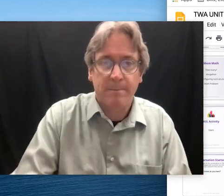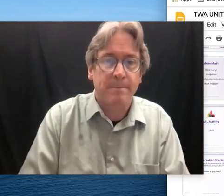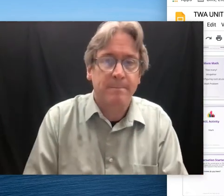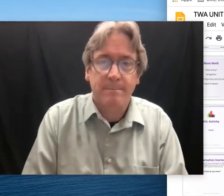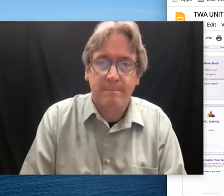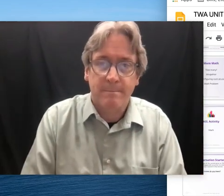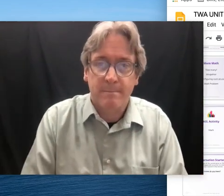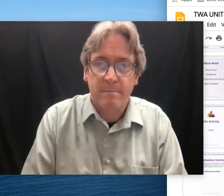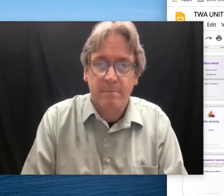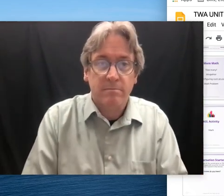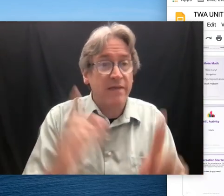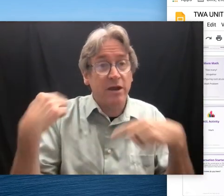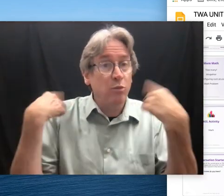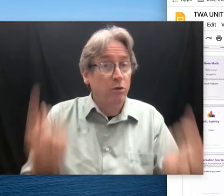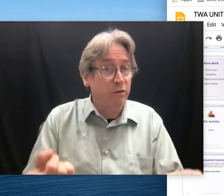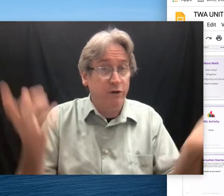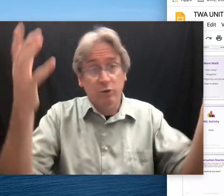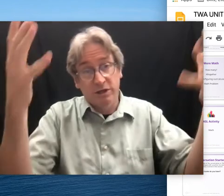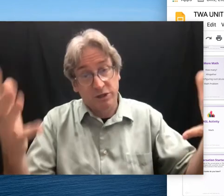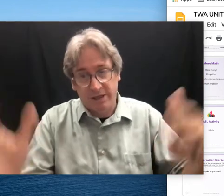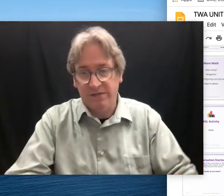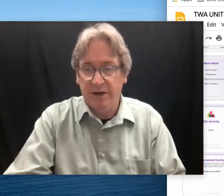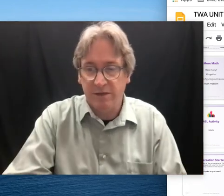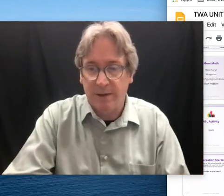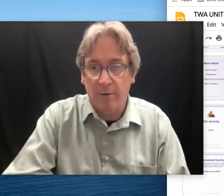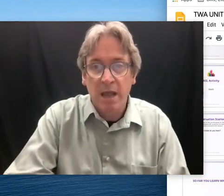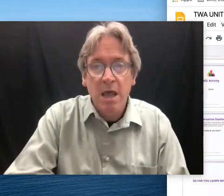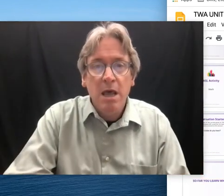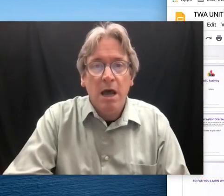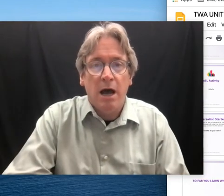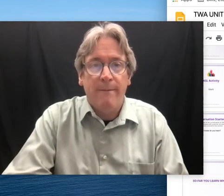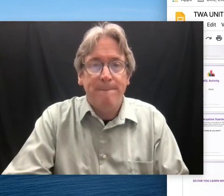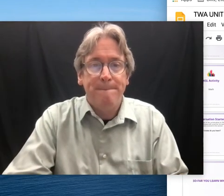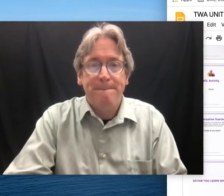Okay? And then we'll review, which is what this video is about.